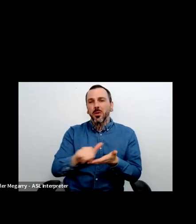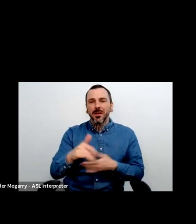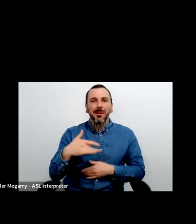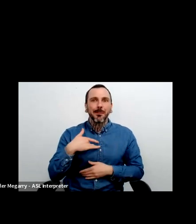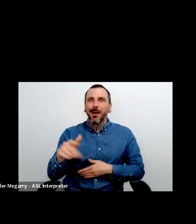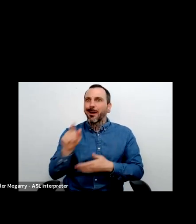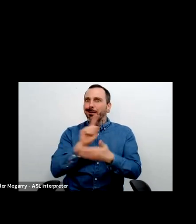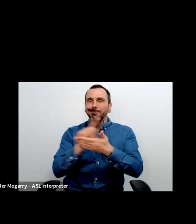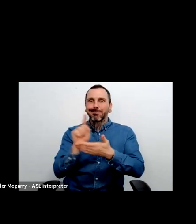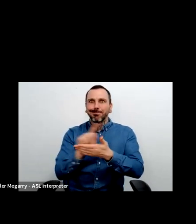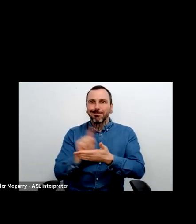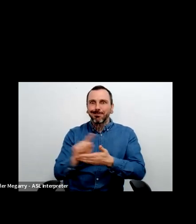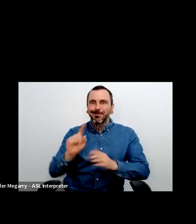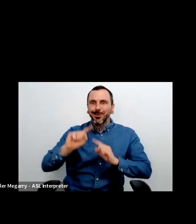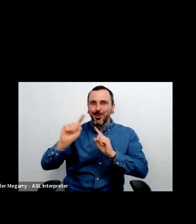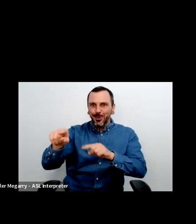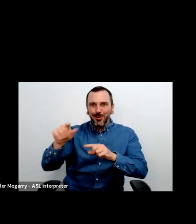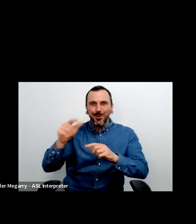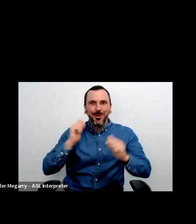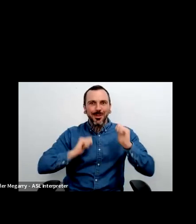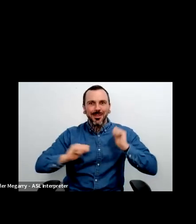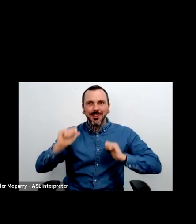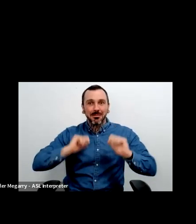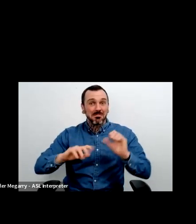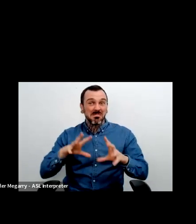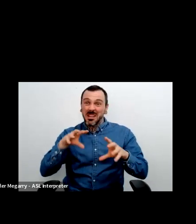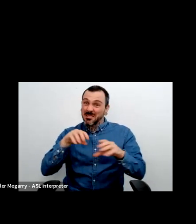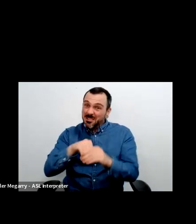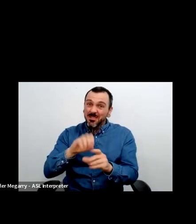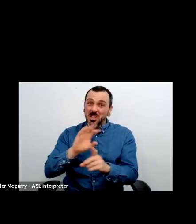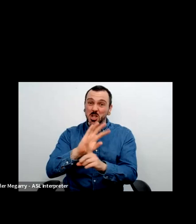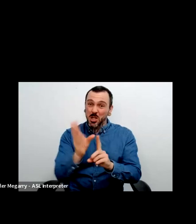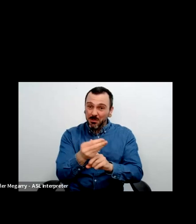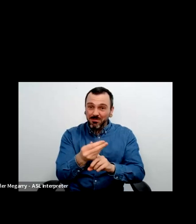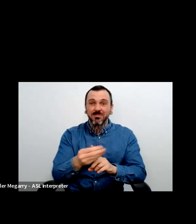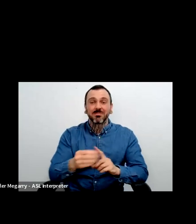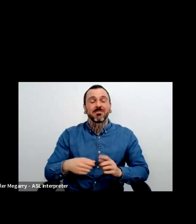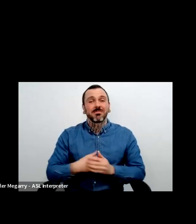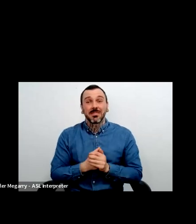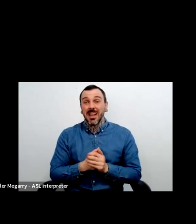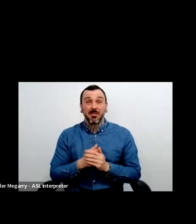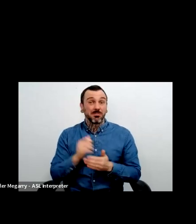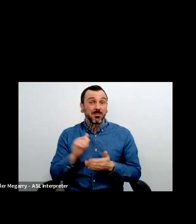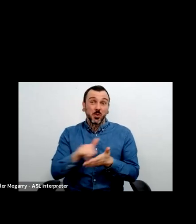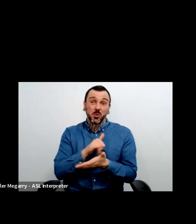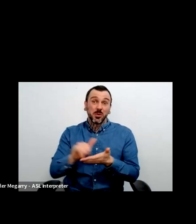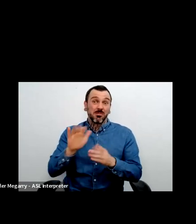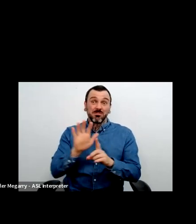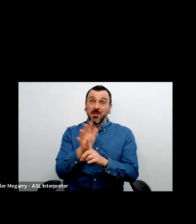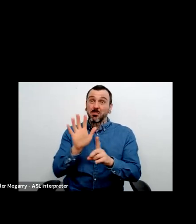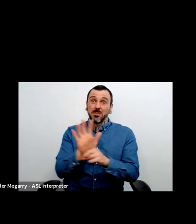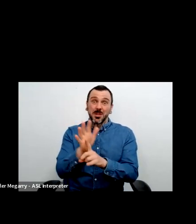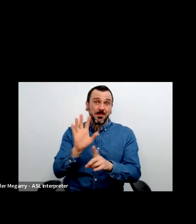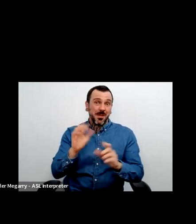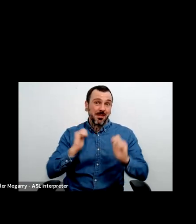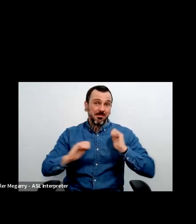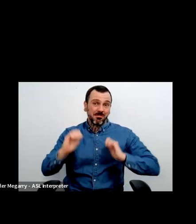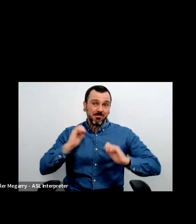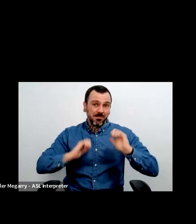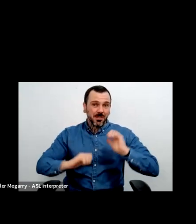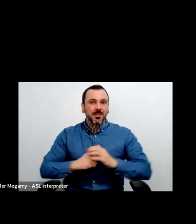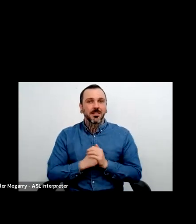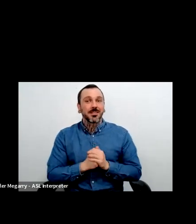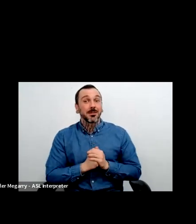thing. It was just part of living there. It's such a famous theater town. But how do we make theater